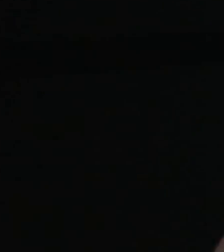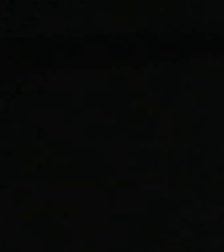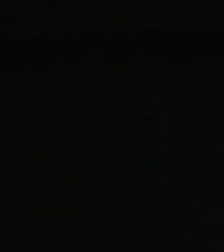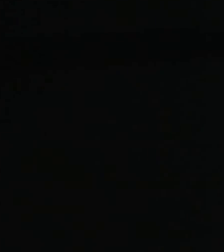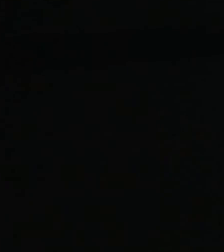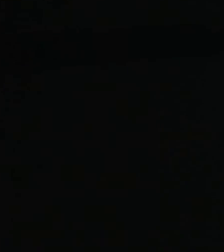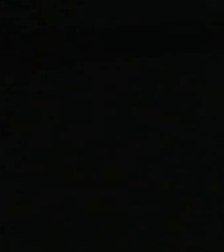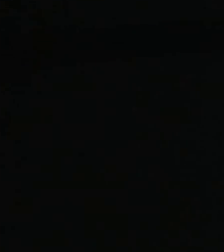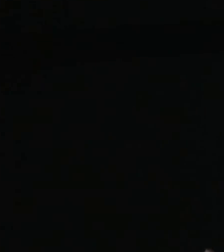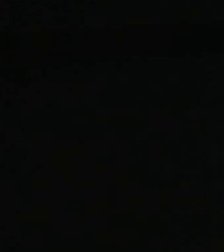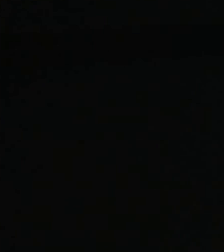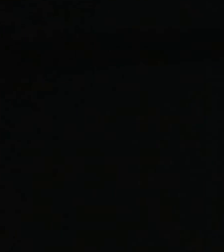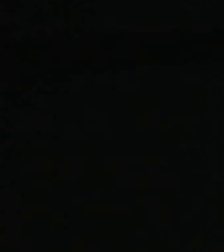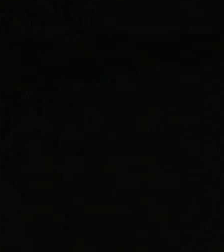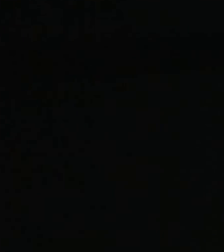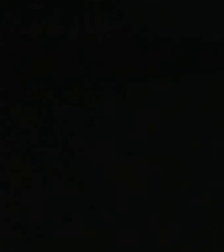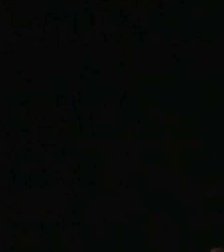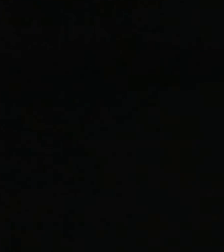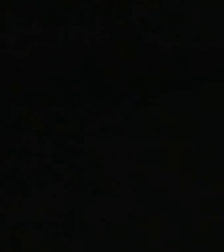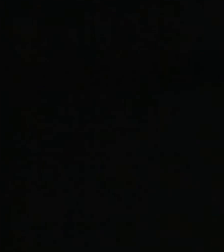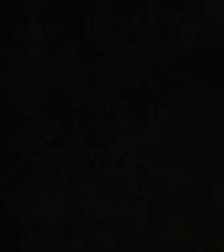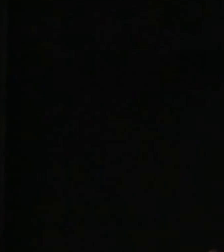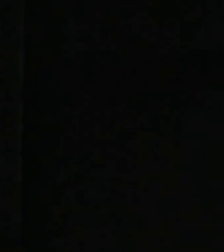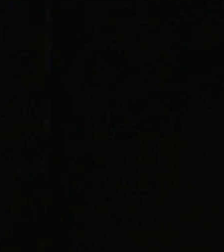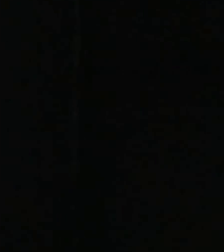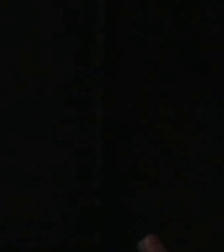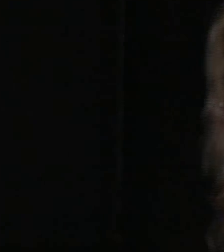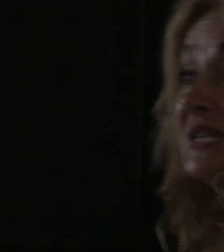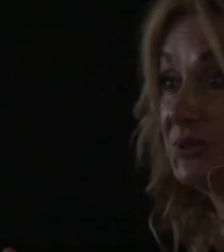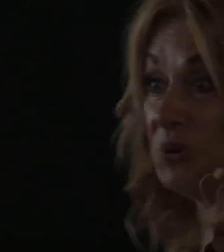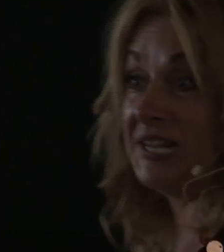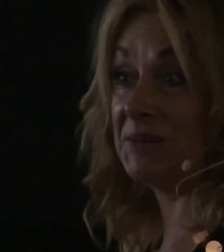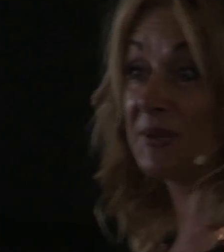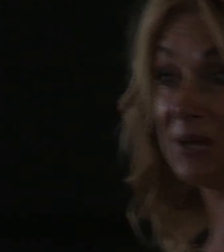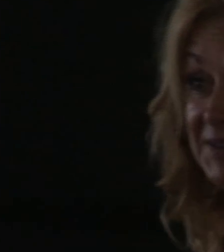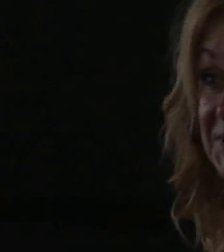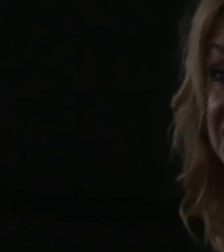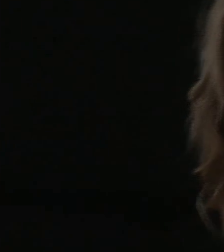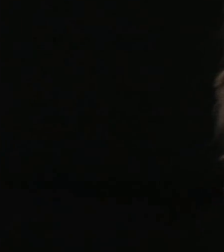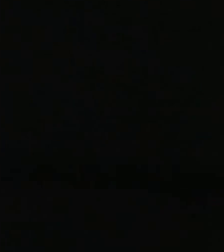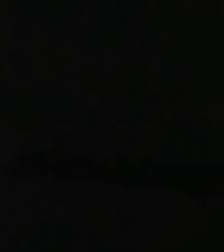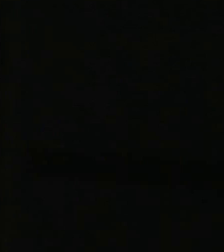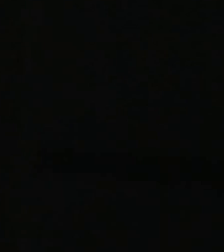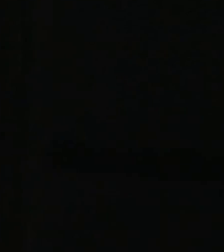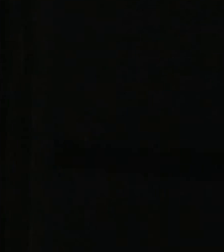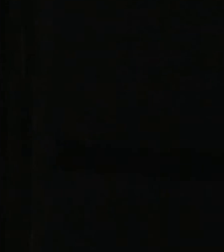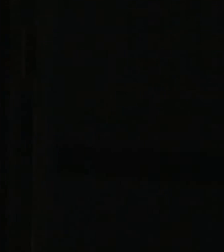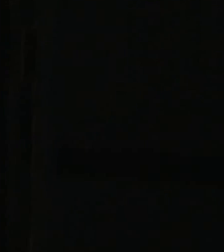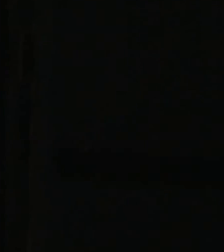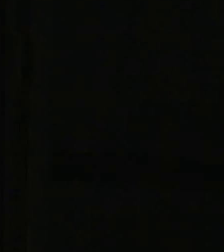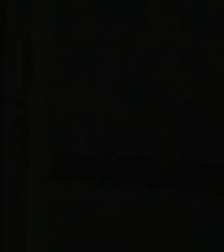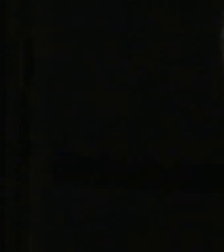because I still have the gift of a life. Best I find some happiness in amongst his autism, because I'll give you the tip, they don't grow out of